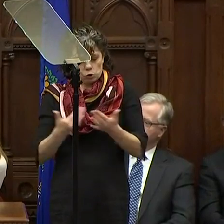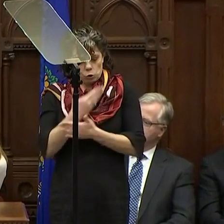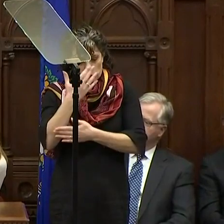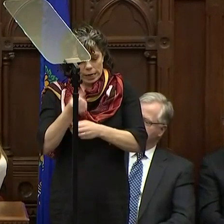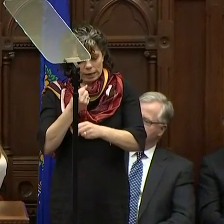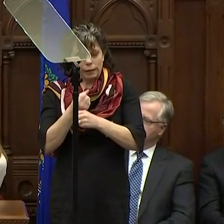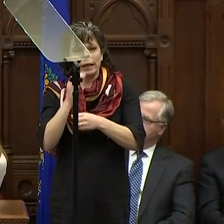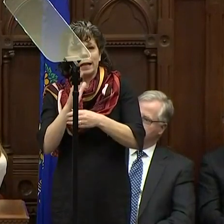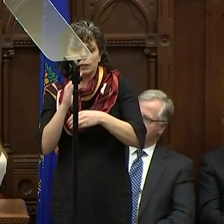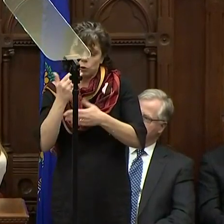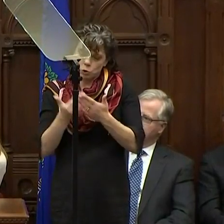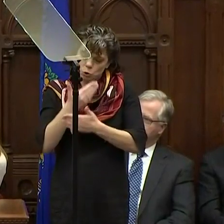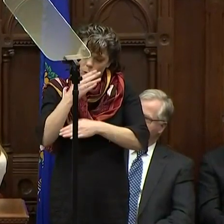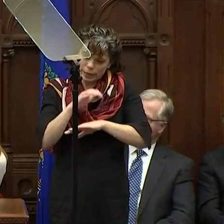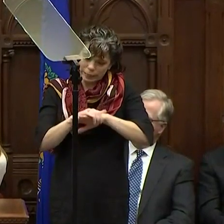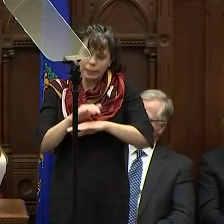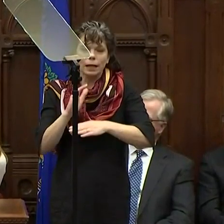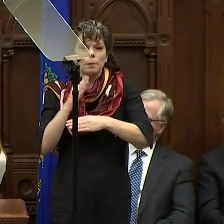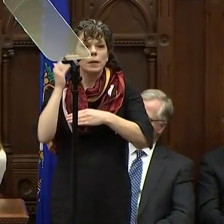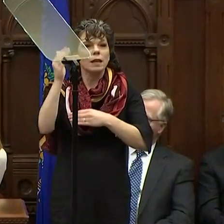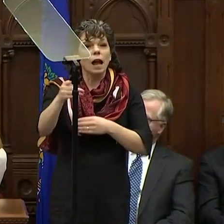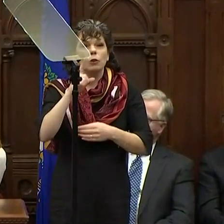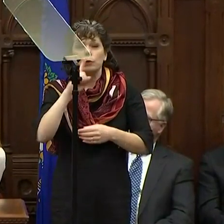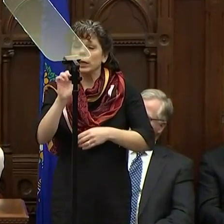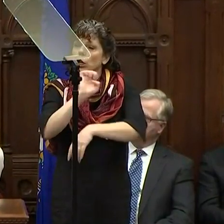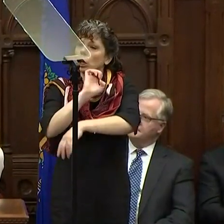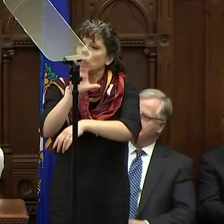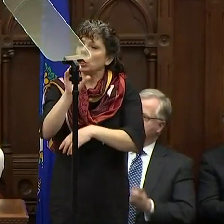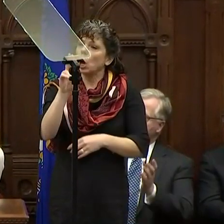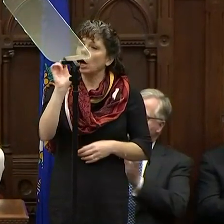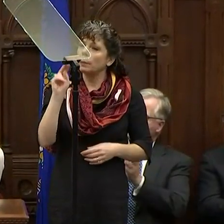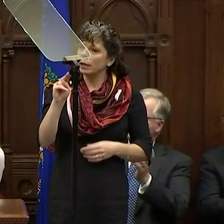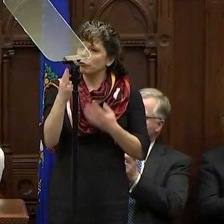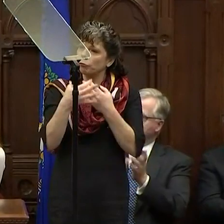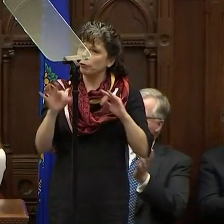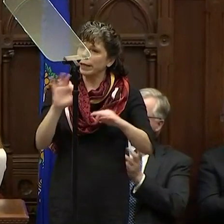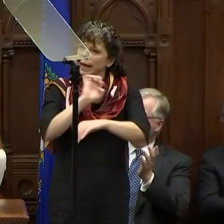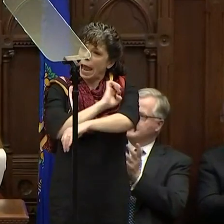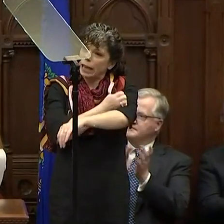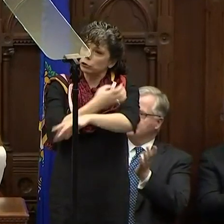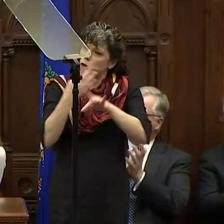for a carbon-free, energy-efficient future.